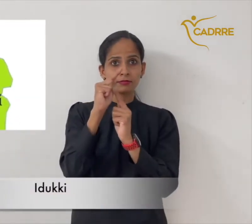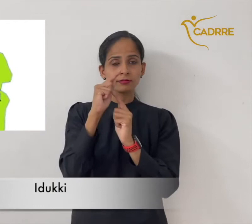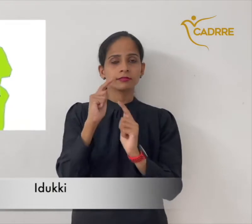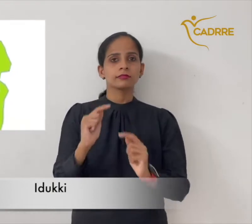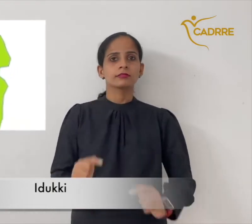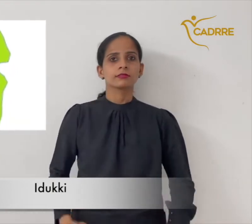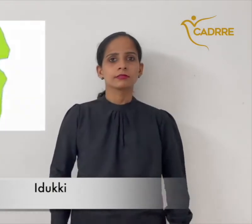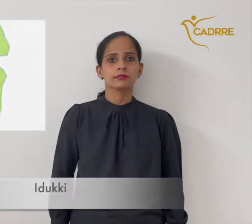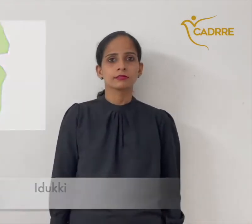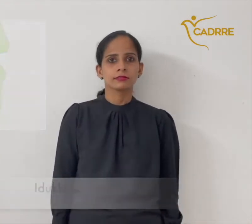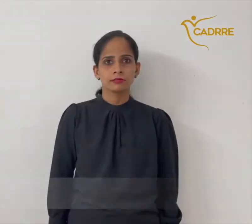Idukki,